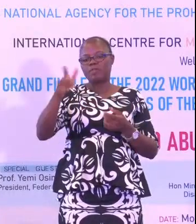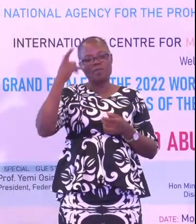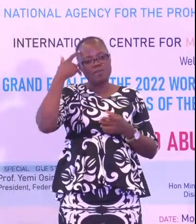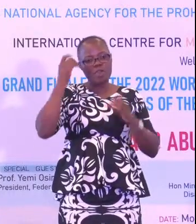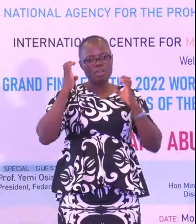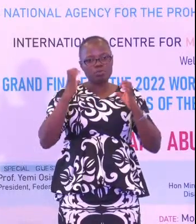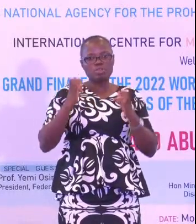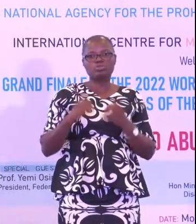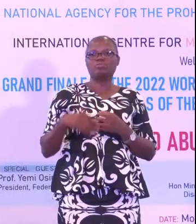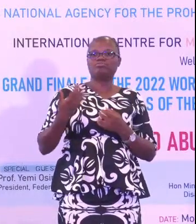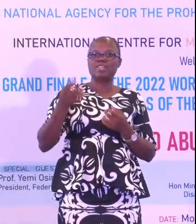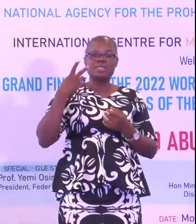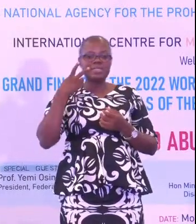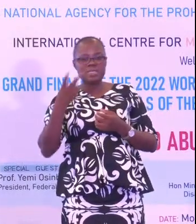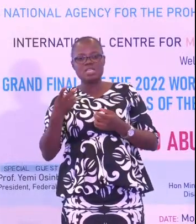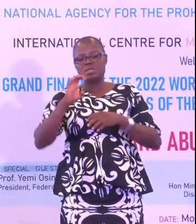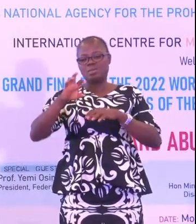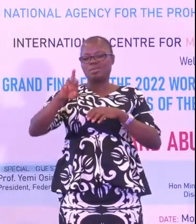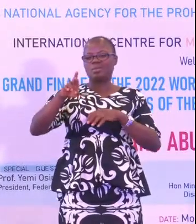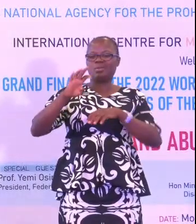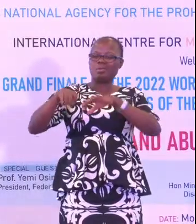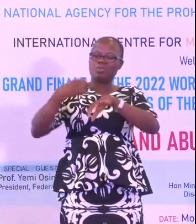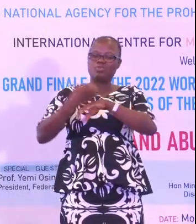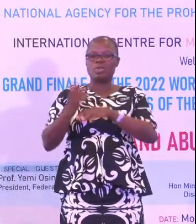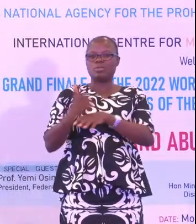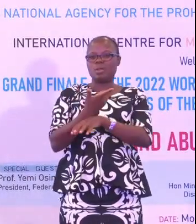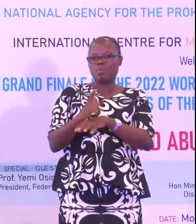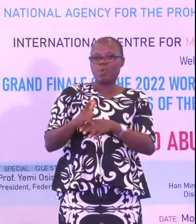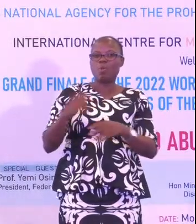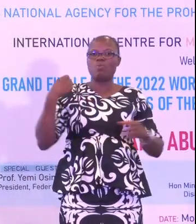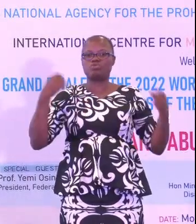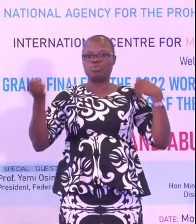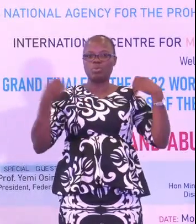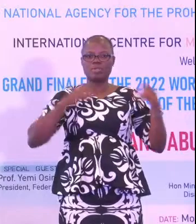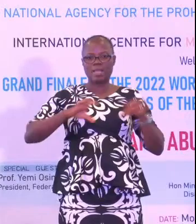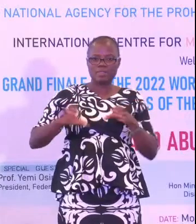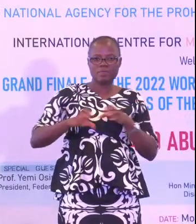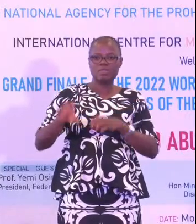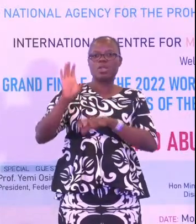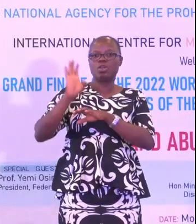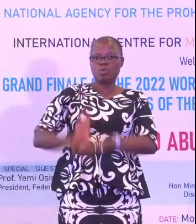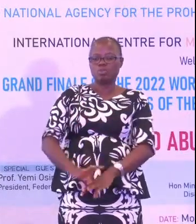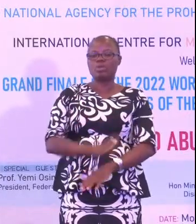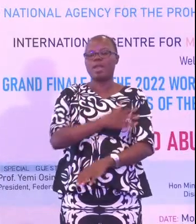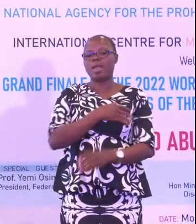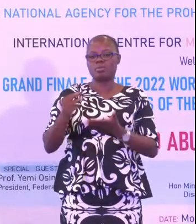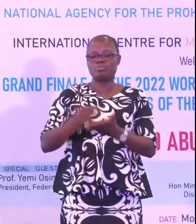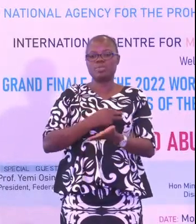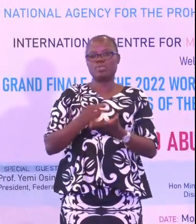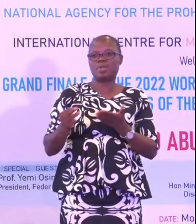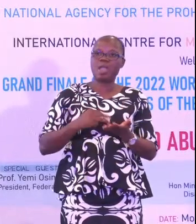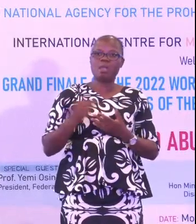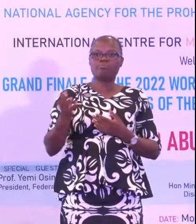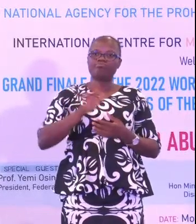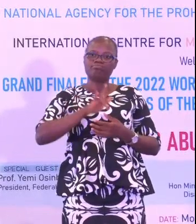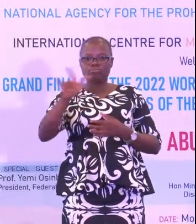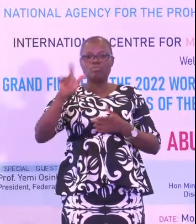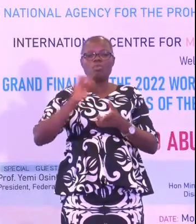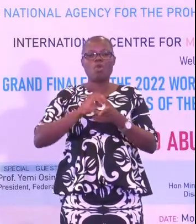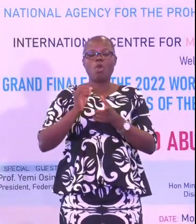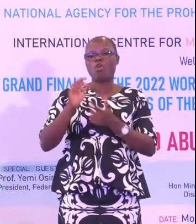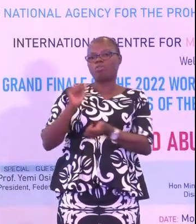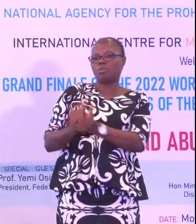excursion, recruitment of labor, sporting activities, cultural and musical excursion or